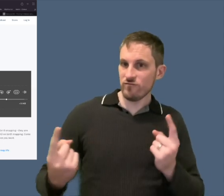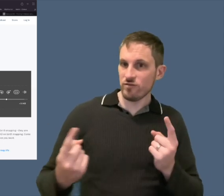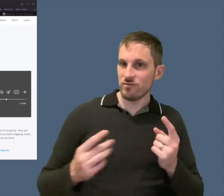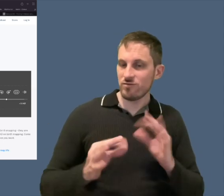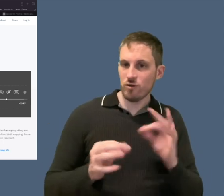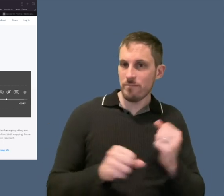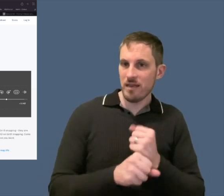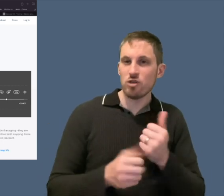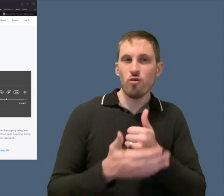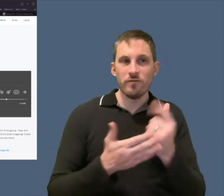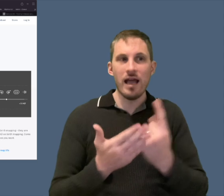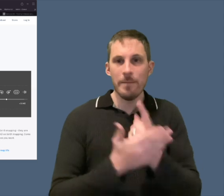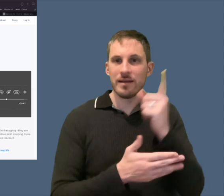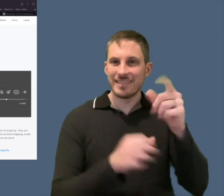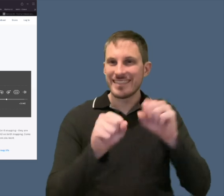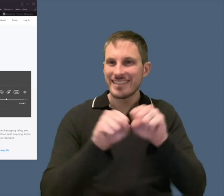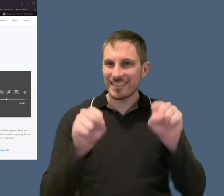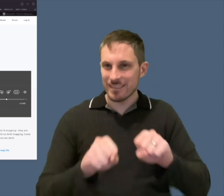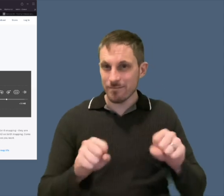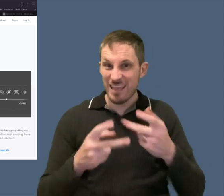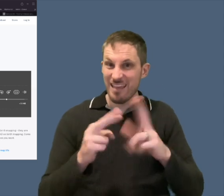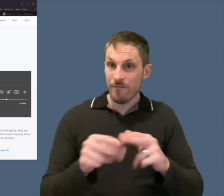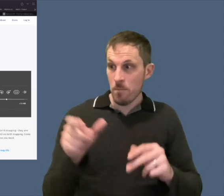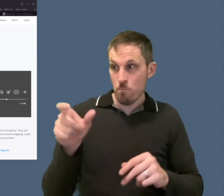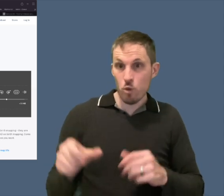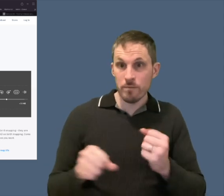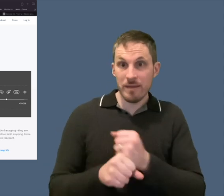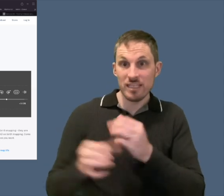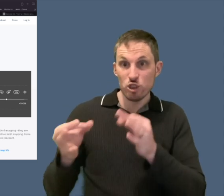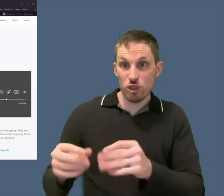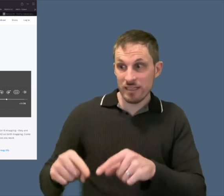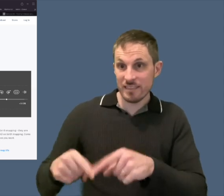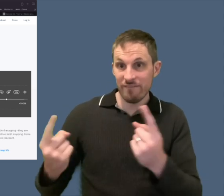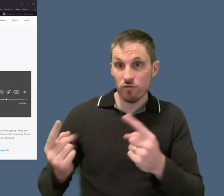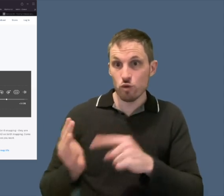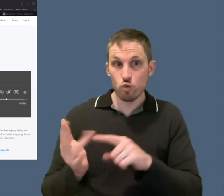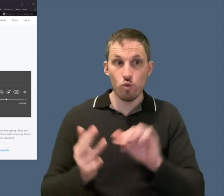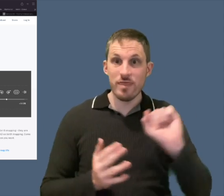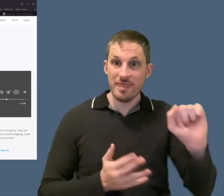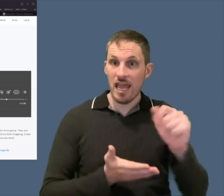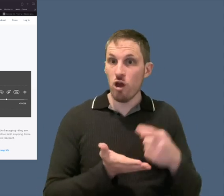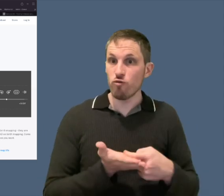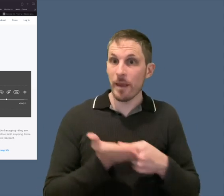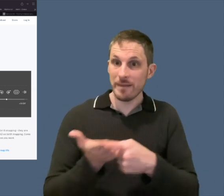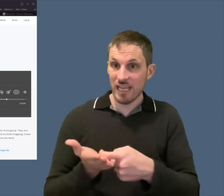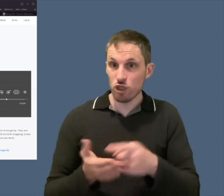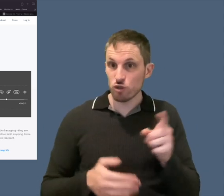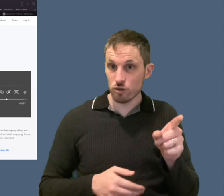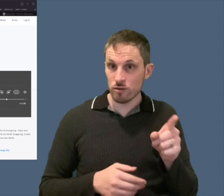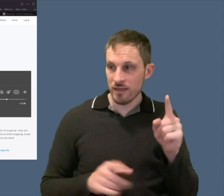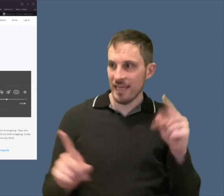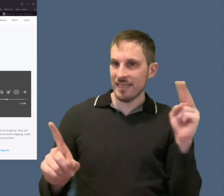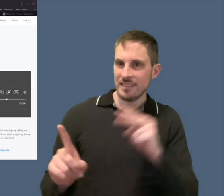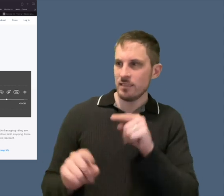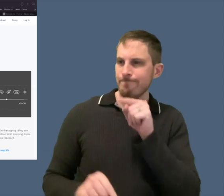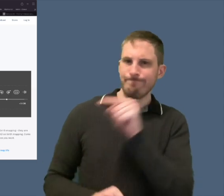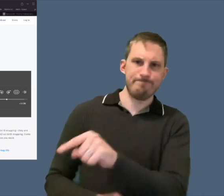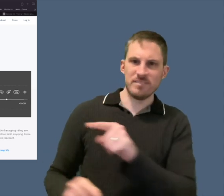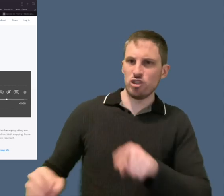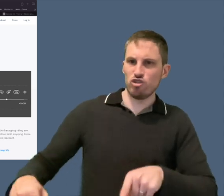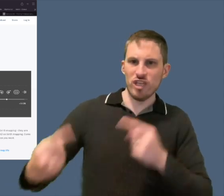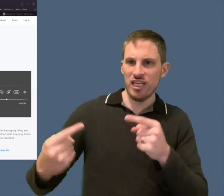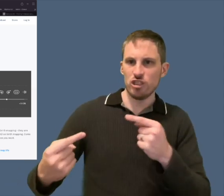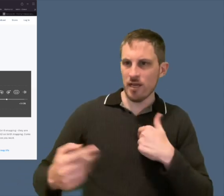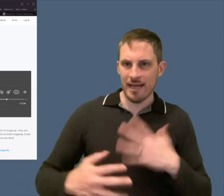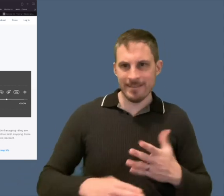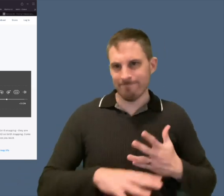in the system is if someone's making a decision different to what's being recommended, it's seen as a challenge. Oh, you must